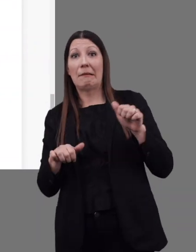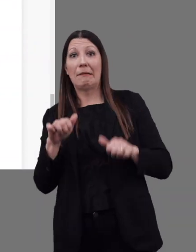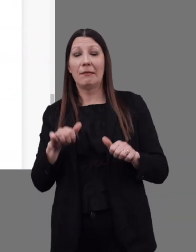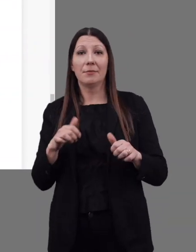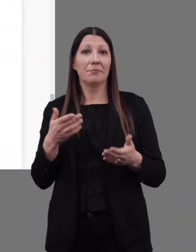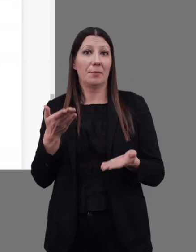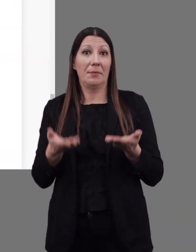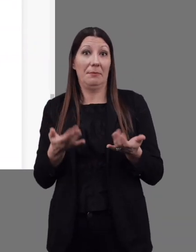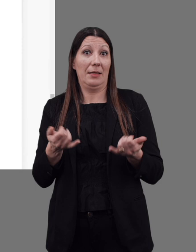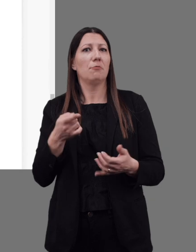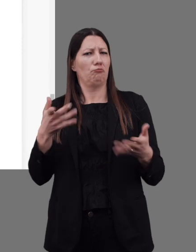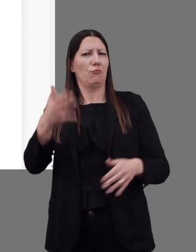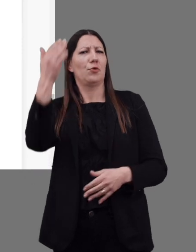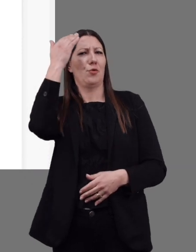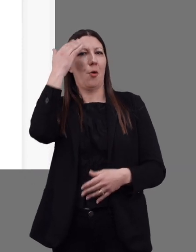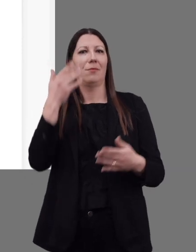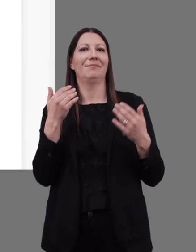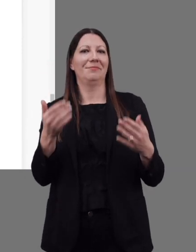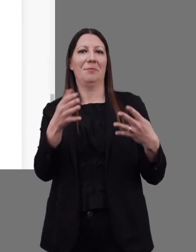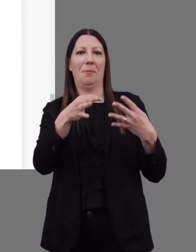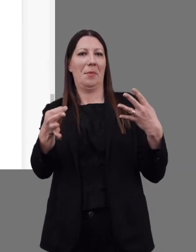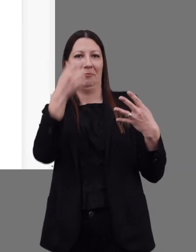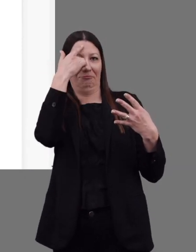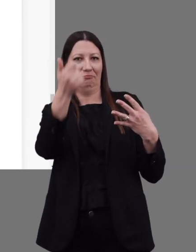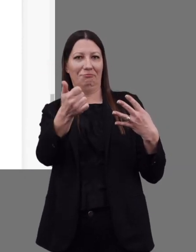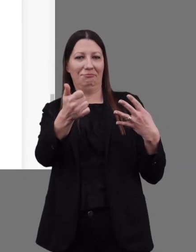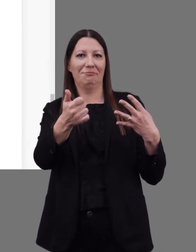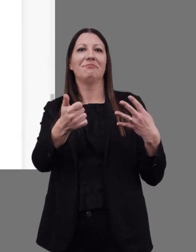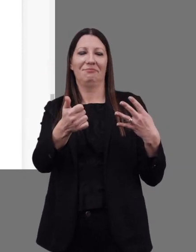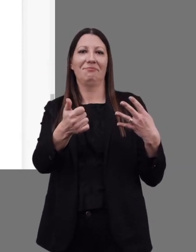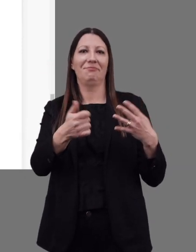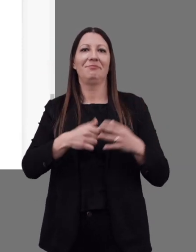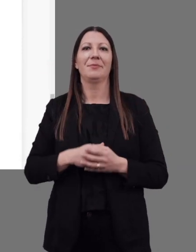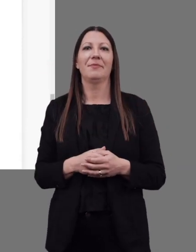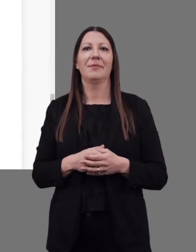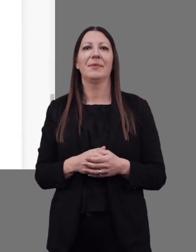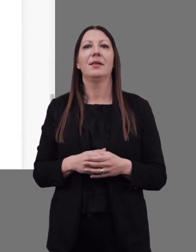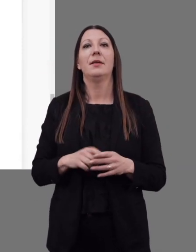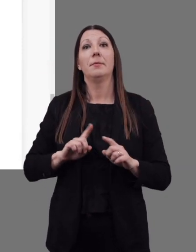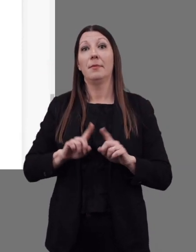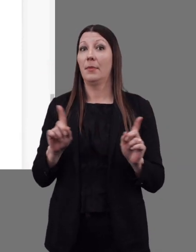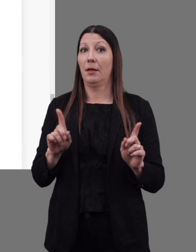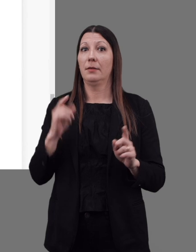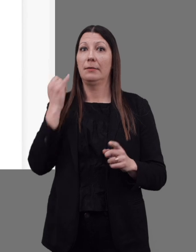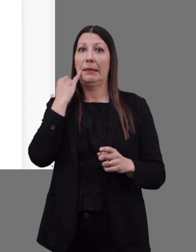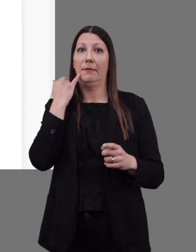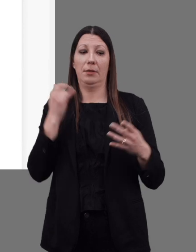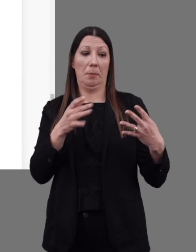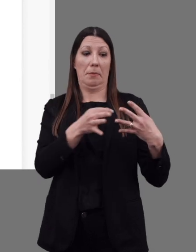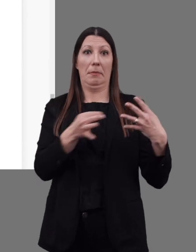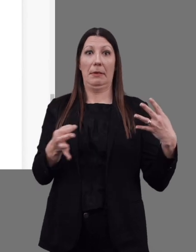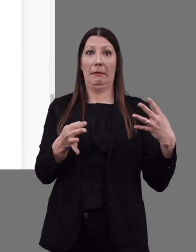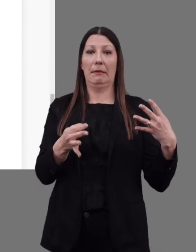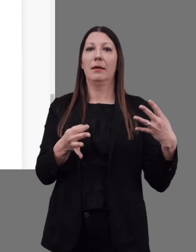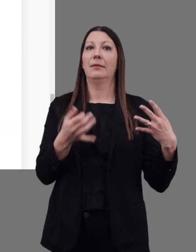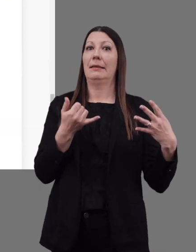for sure, then you can select one of these areas. You are not locked into what you choose today. So